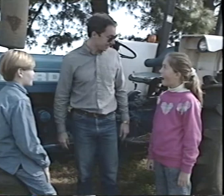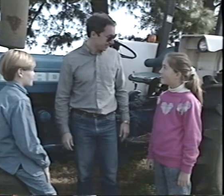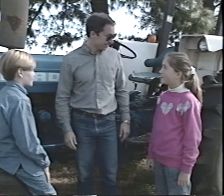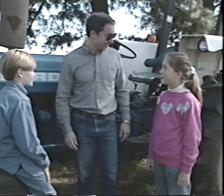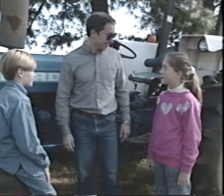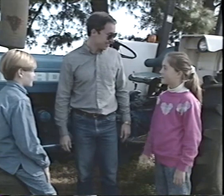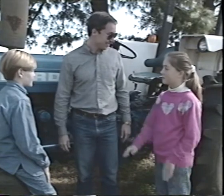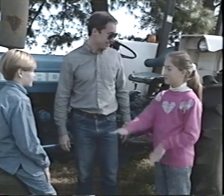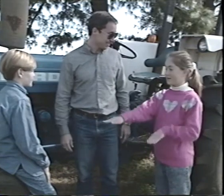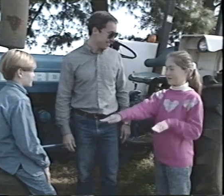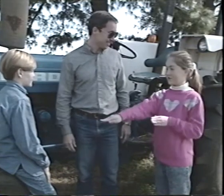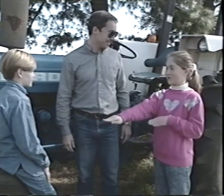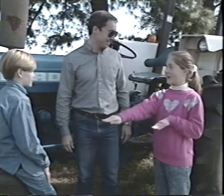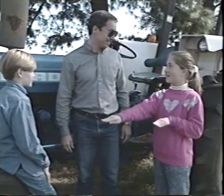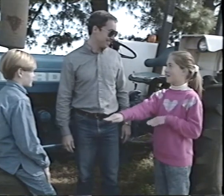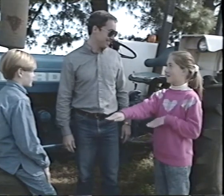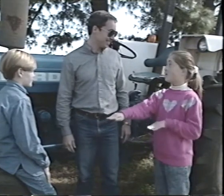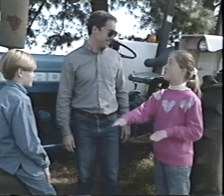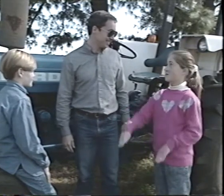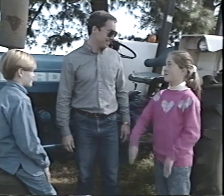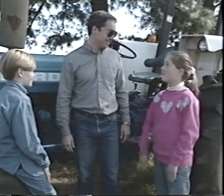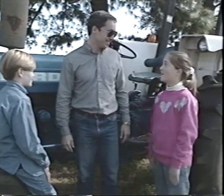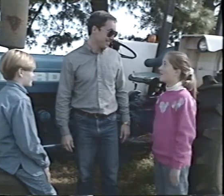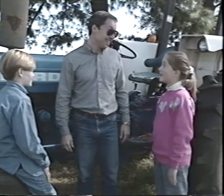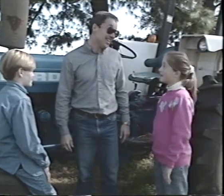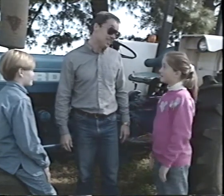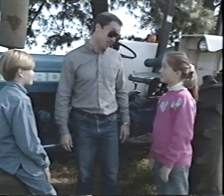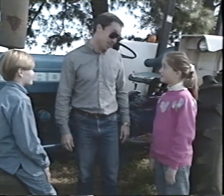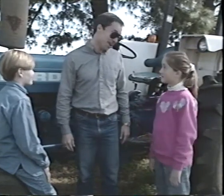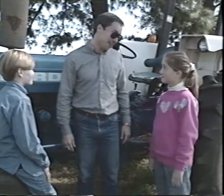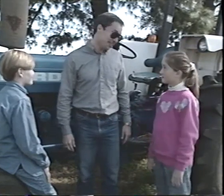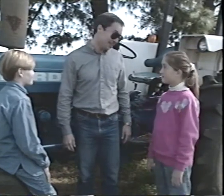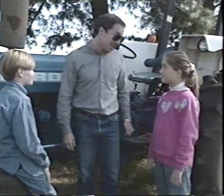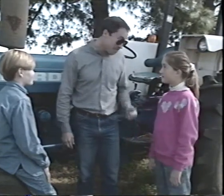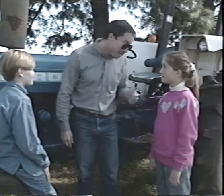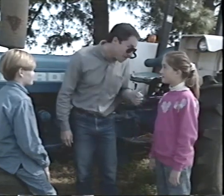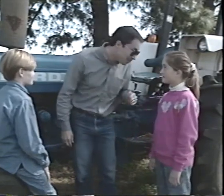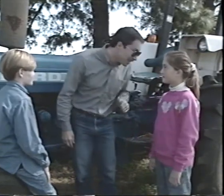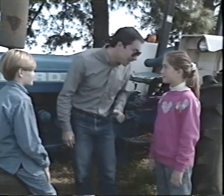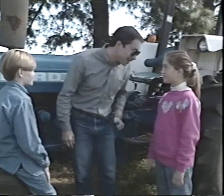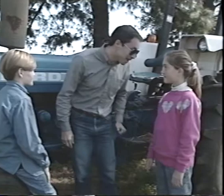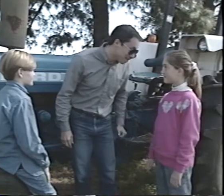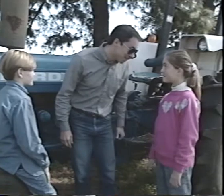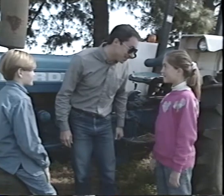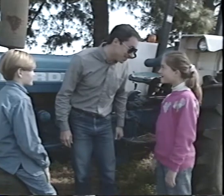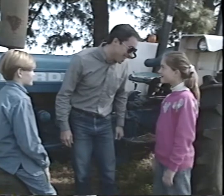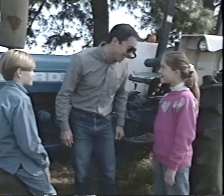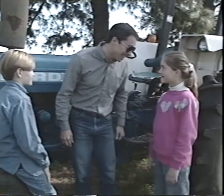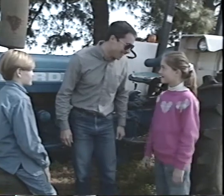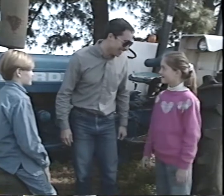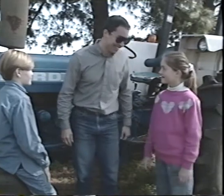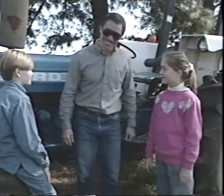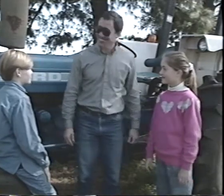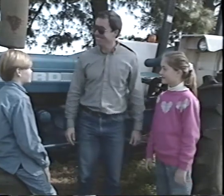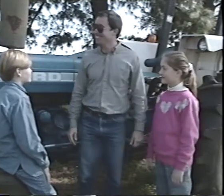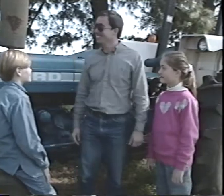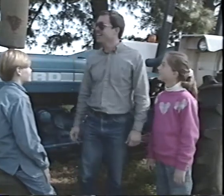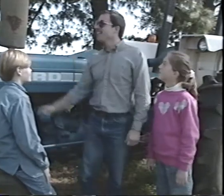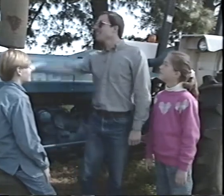think getting pulled on a trailer would be fun. It sure was. Maybe we can get Grandpa to do that again. Let's go